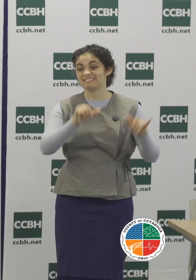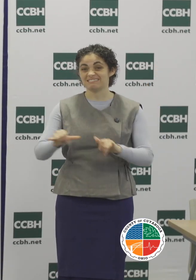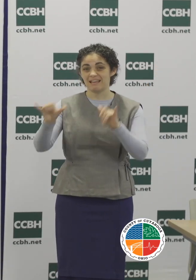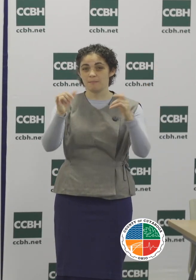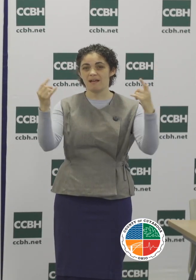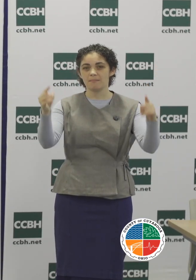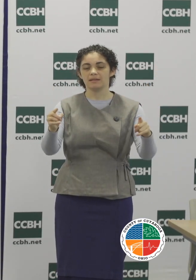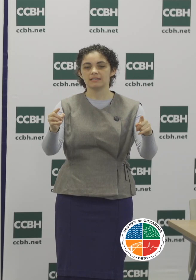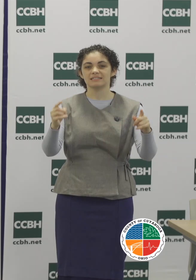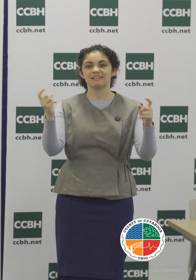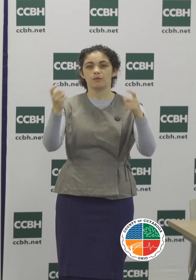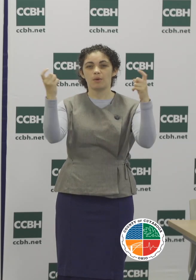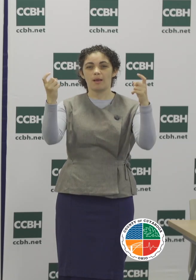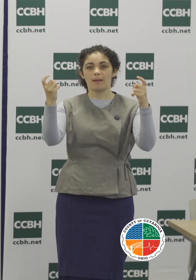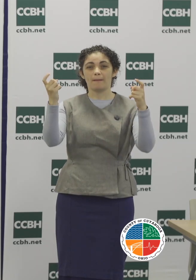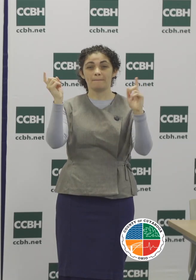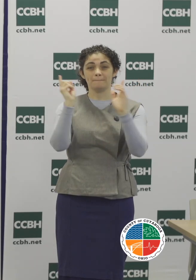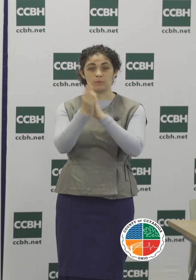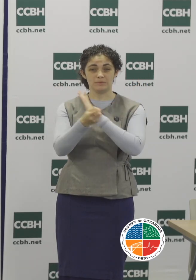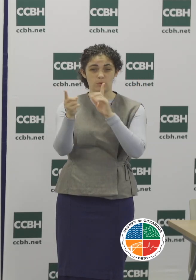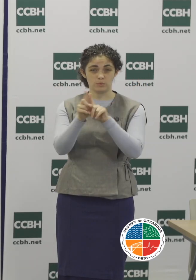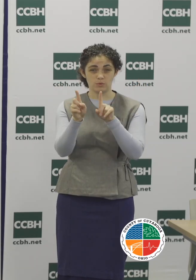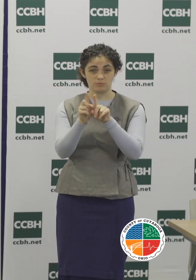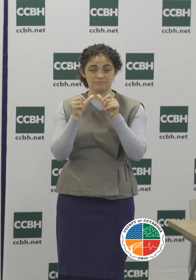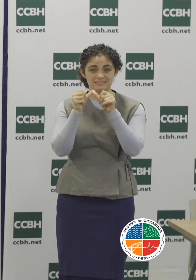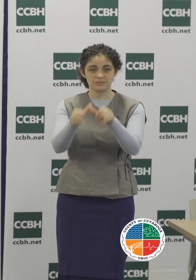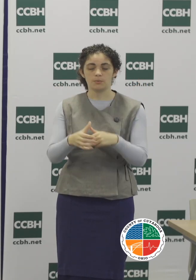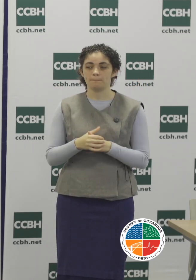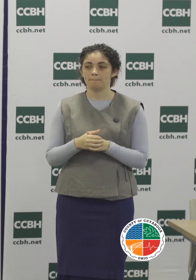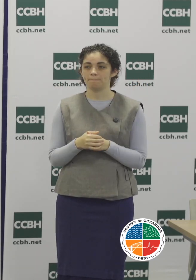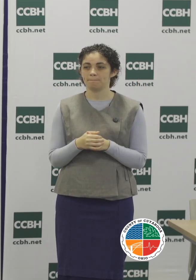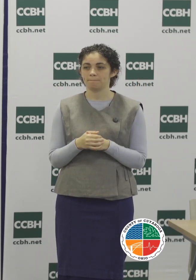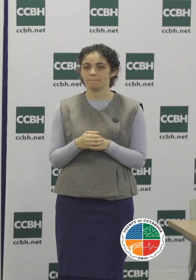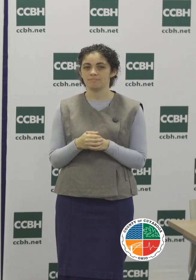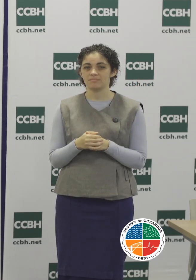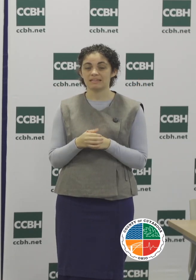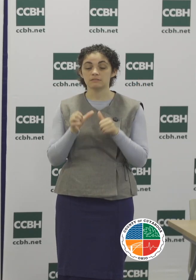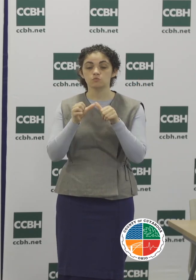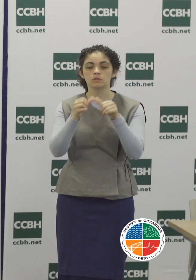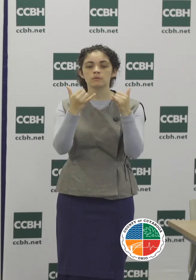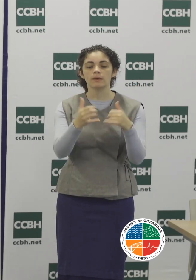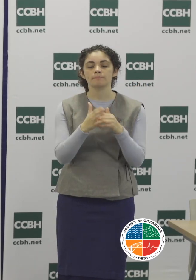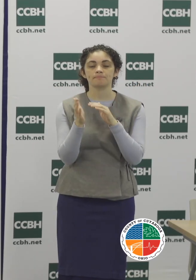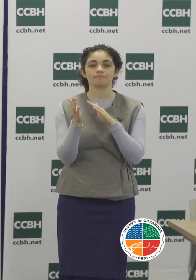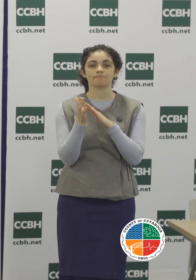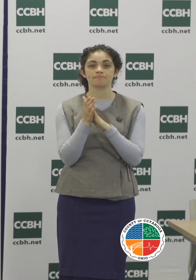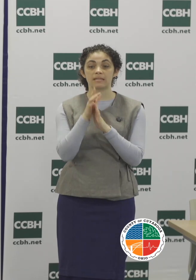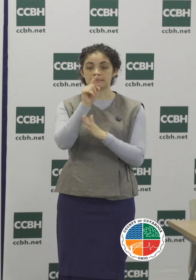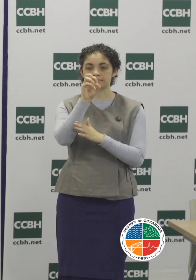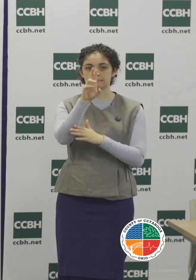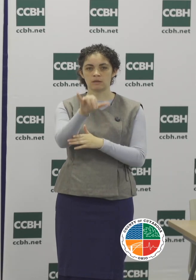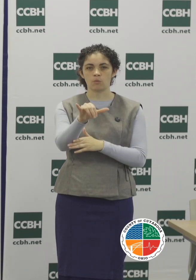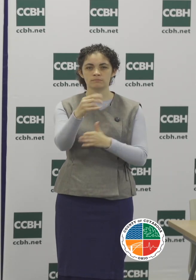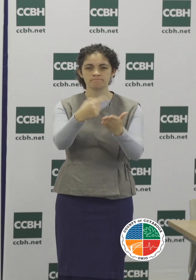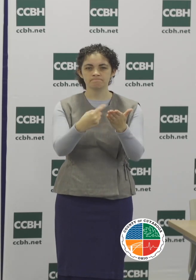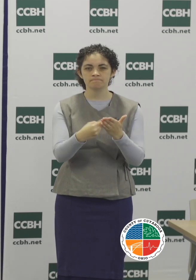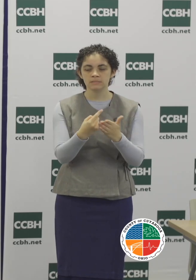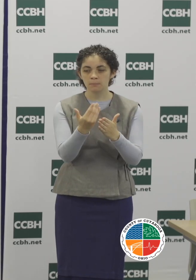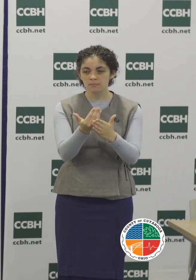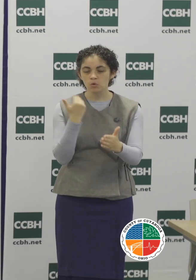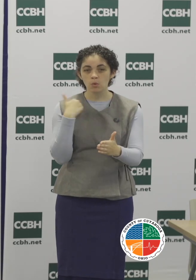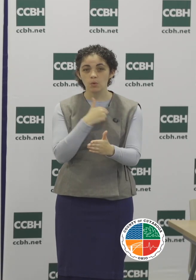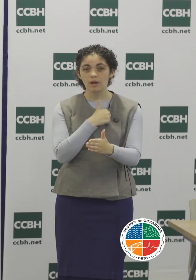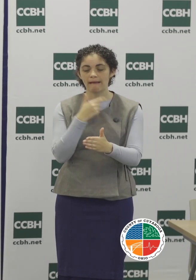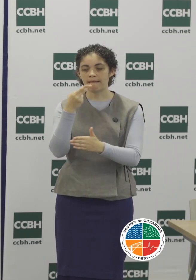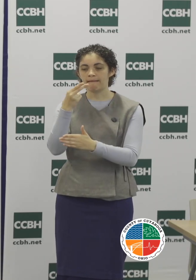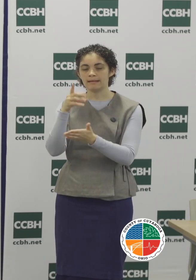and there are still great moments to celebrate. So, just moving on, as Terry has discussed, we